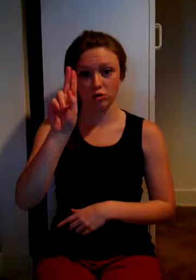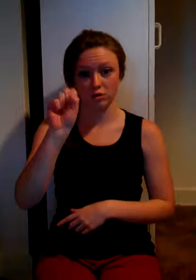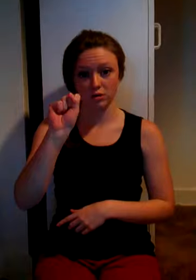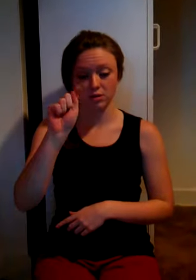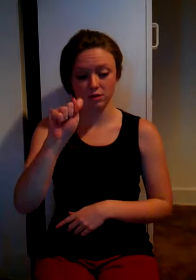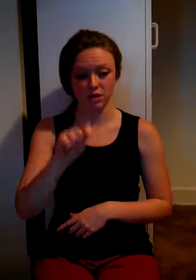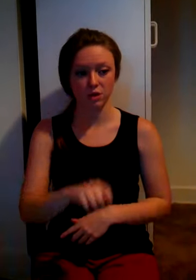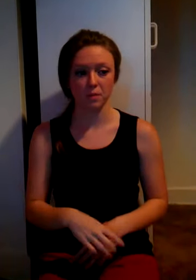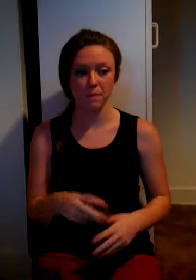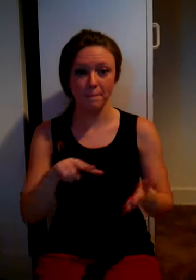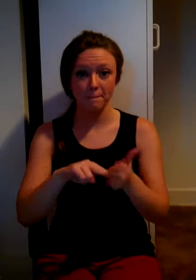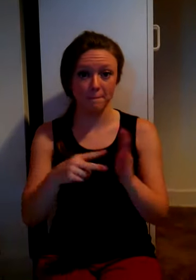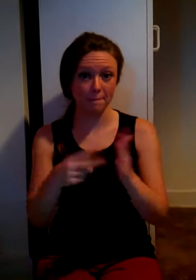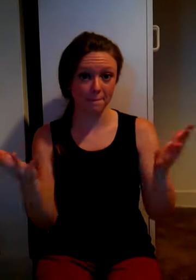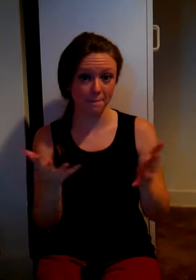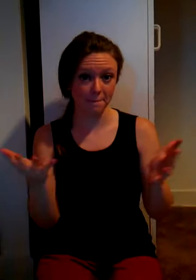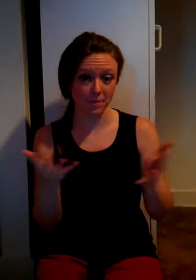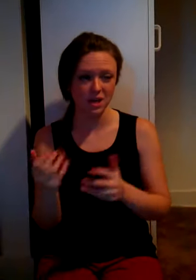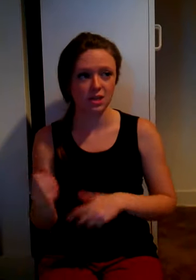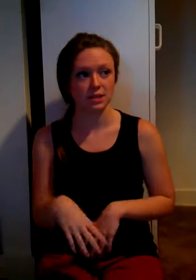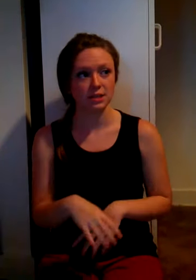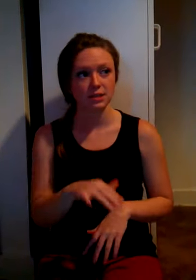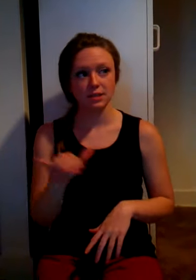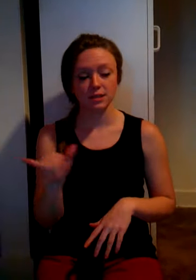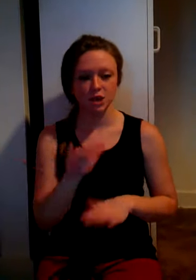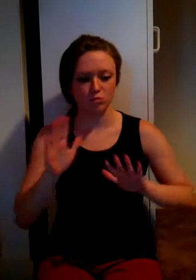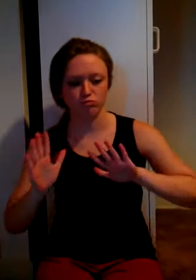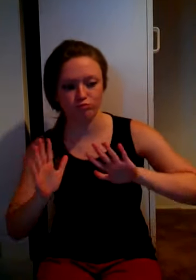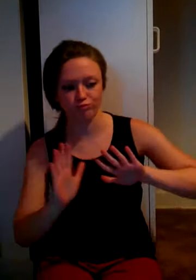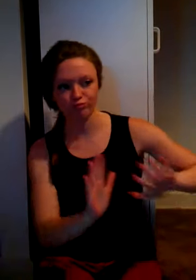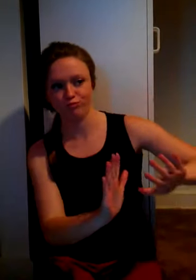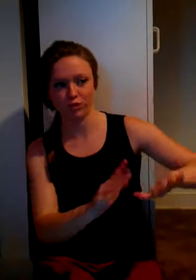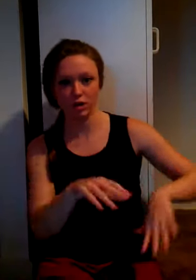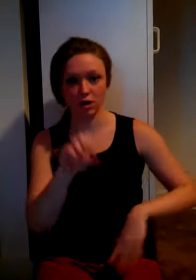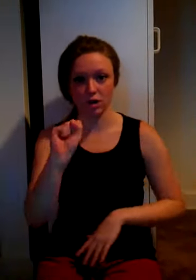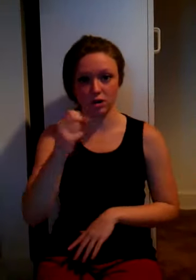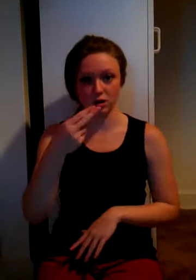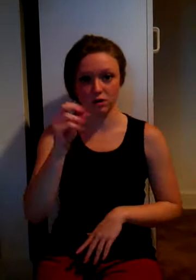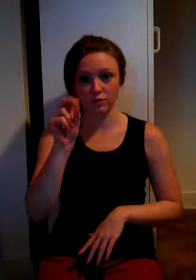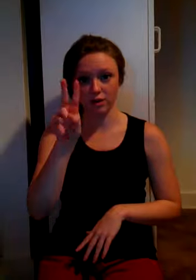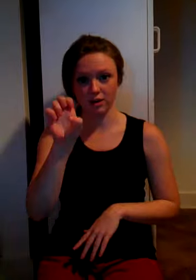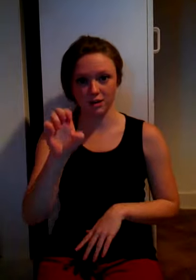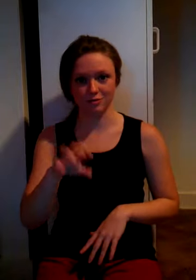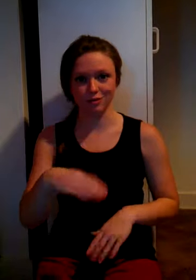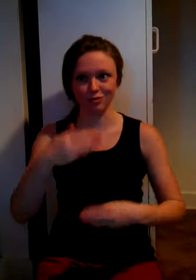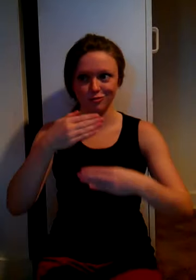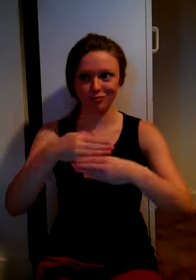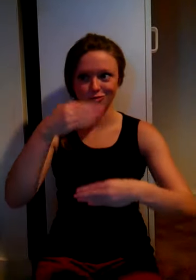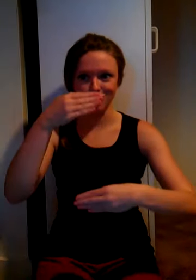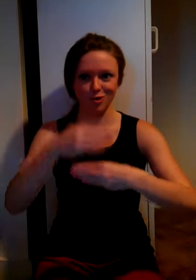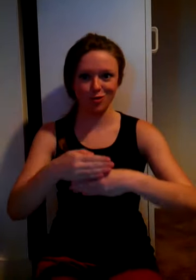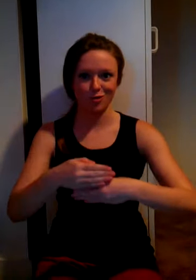of to shove something through. You see how the giant in the picture is sort of shoving his head through the window? The author's using a